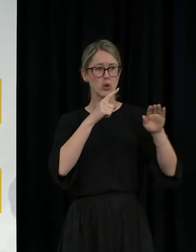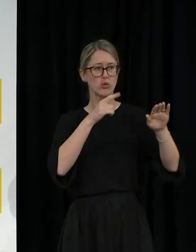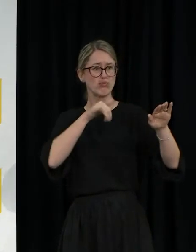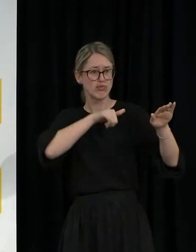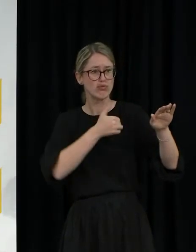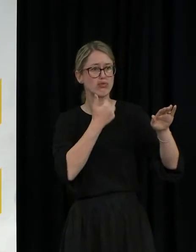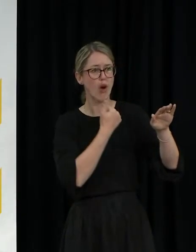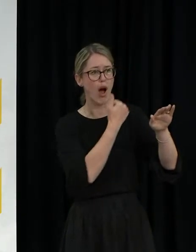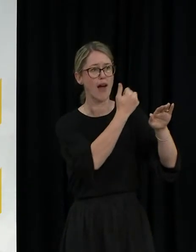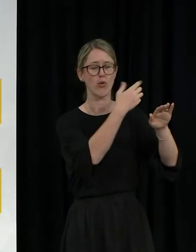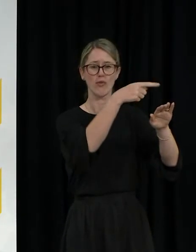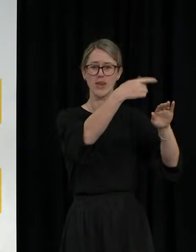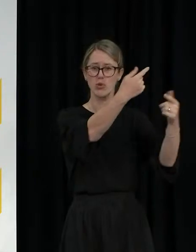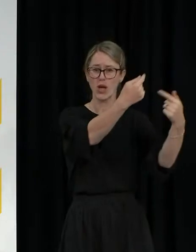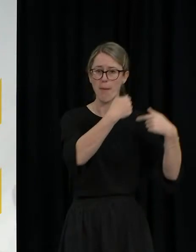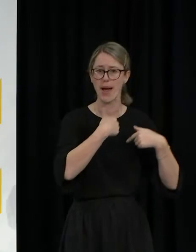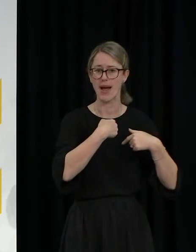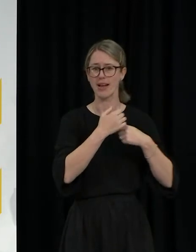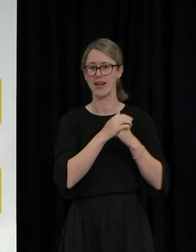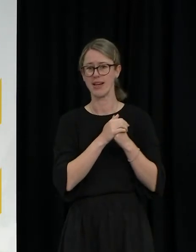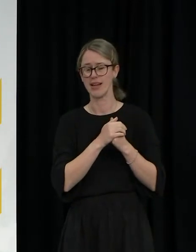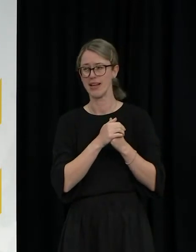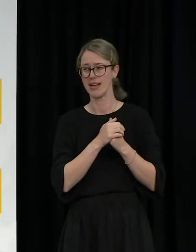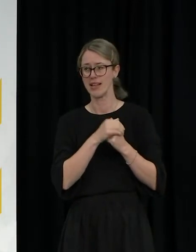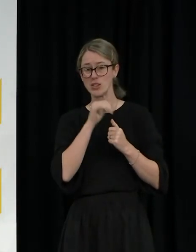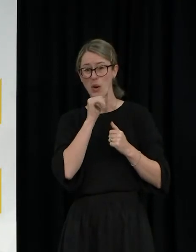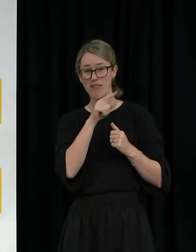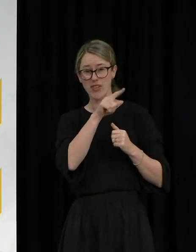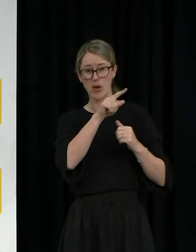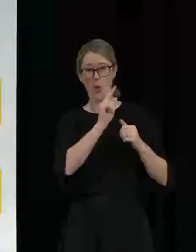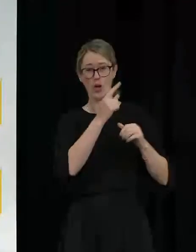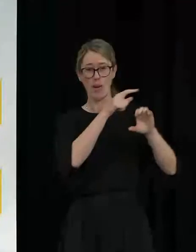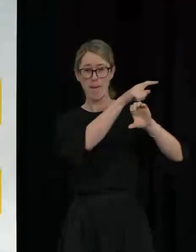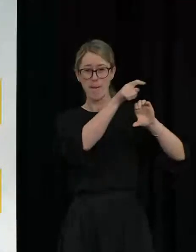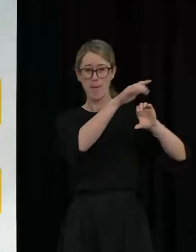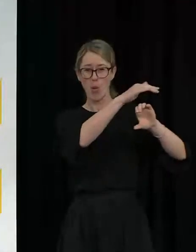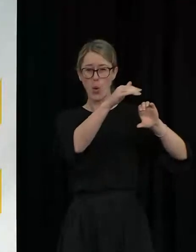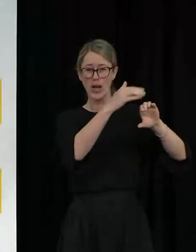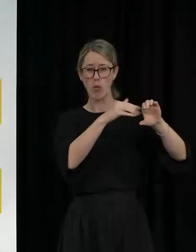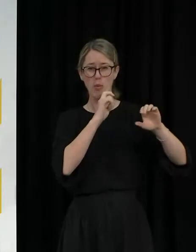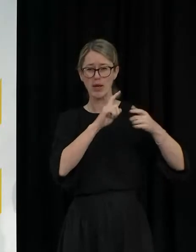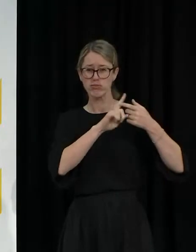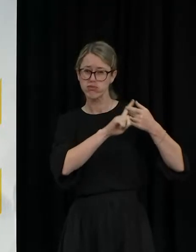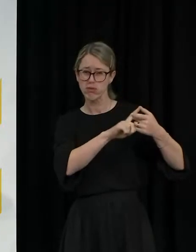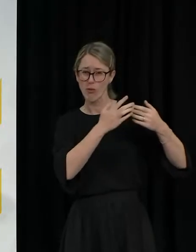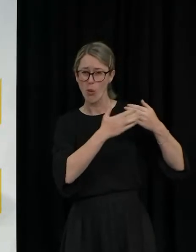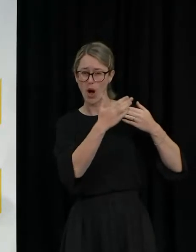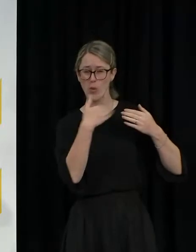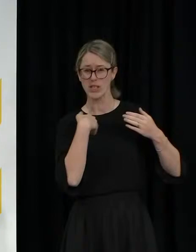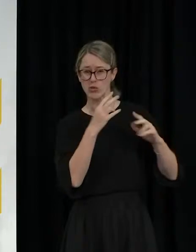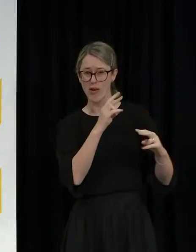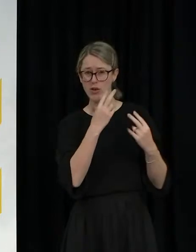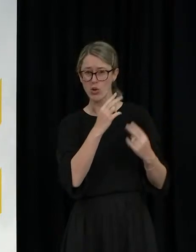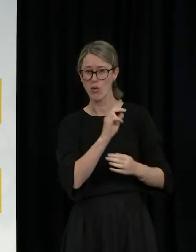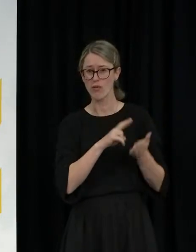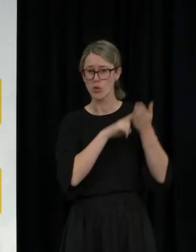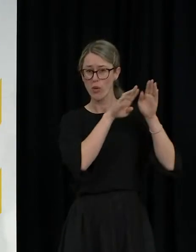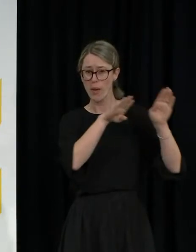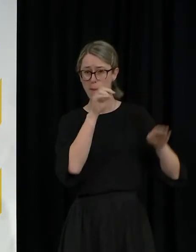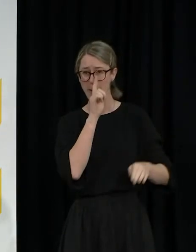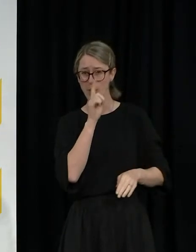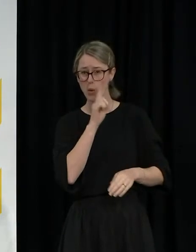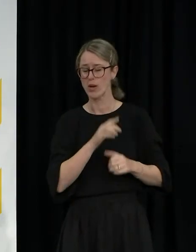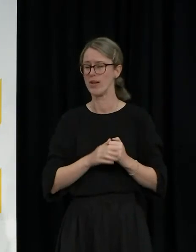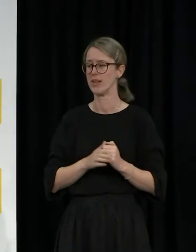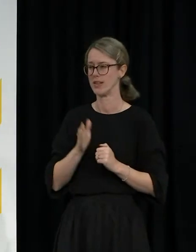Northland to reconnect, especially if the borders are going to be in place for a while? Obviously, we'll always continue to review the situation, but